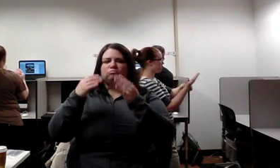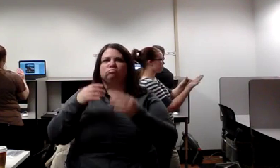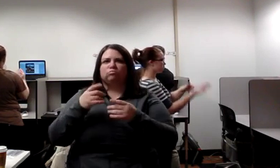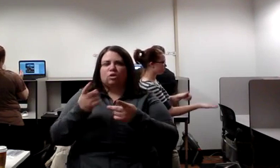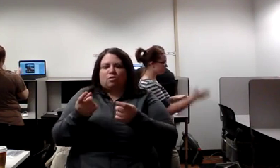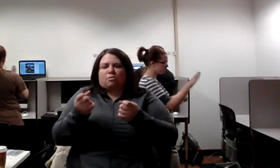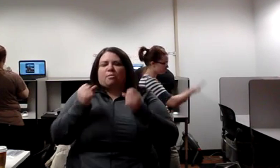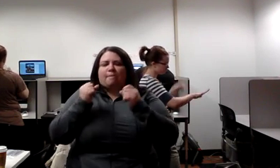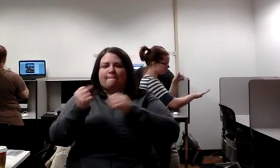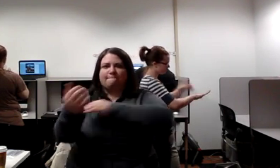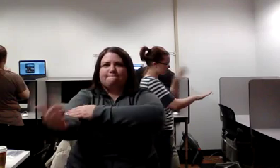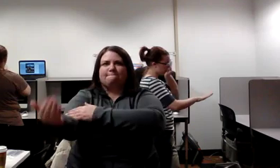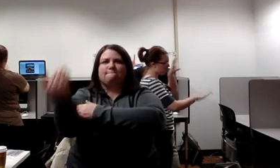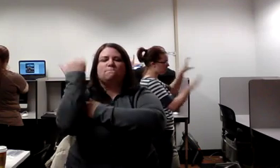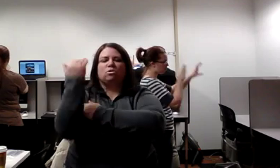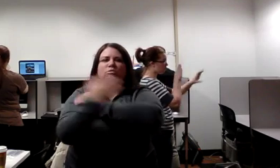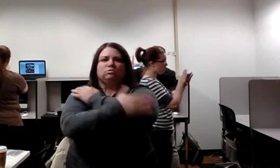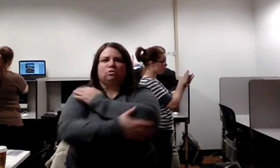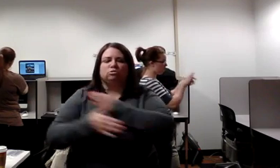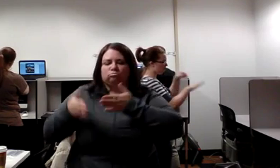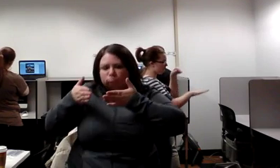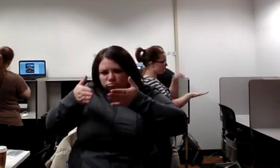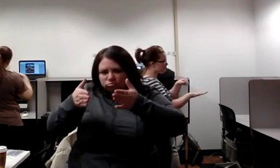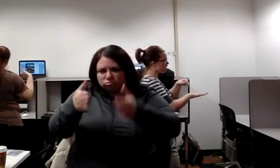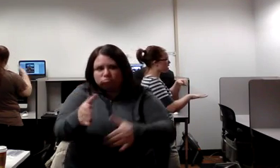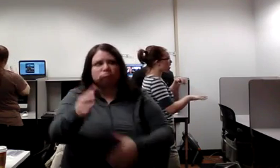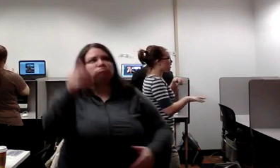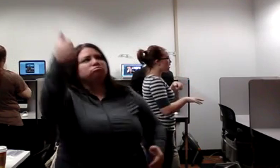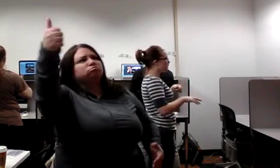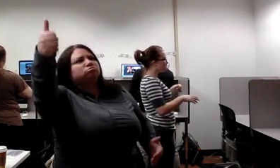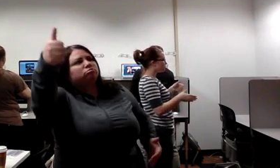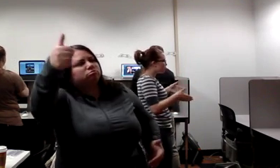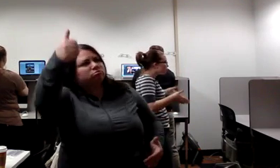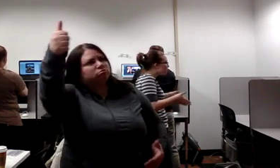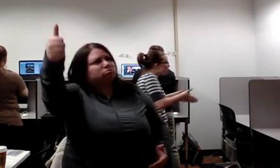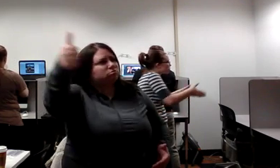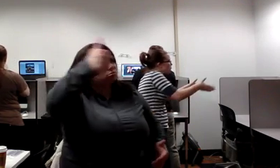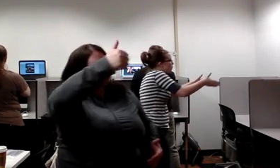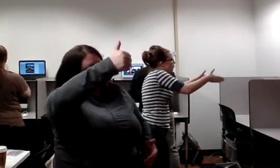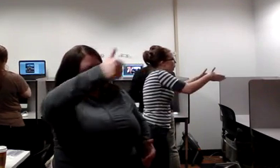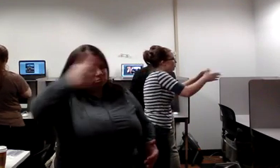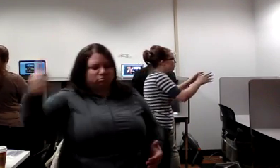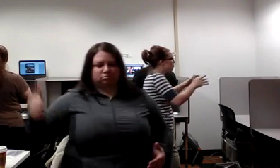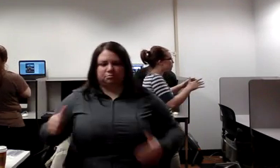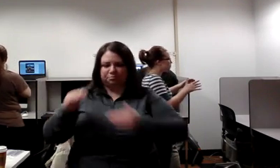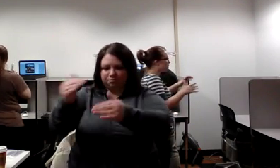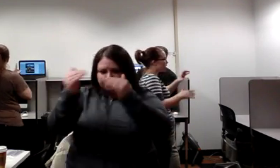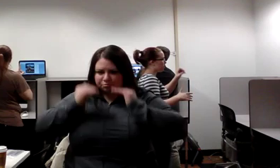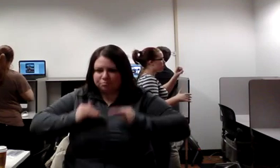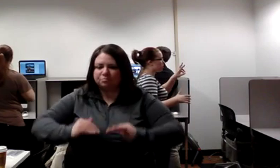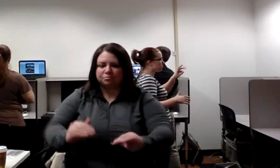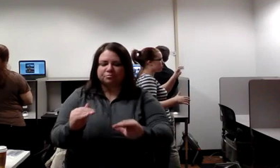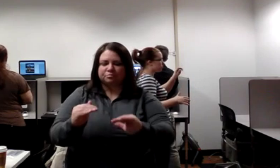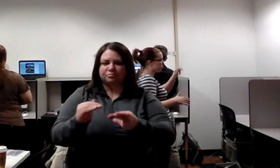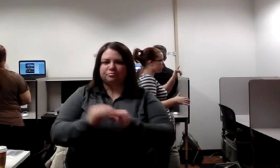the kind you might find yourself hitchhiking on if you were so adventurous. Beneath it were the words, "Stay